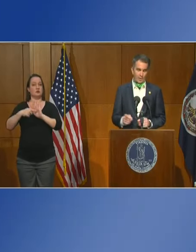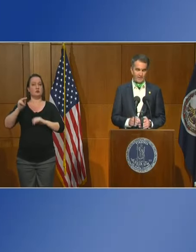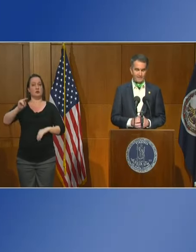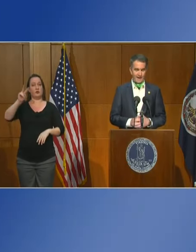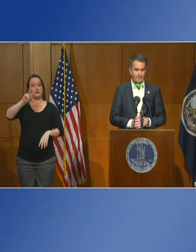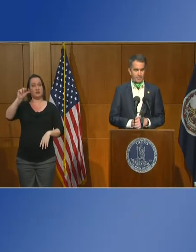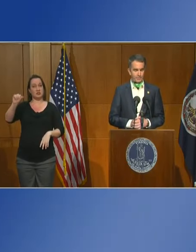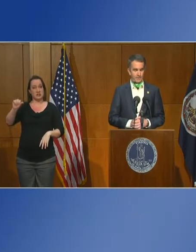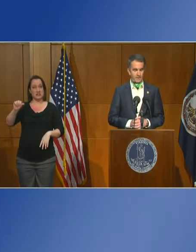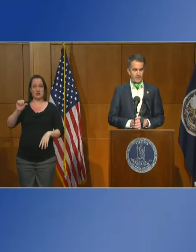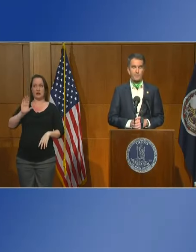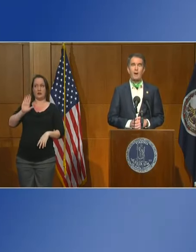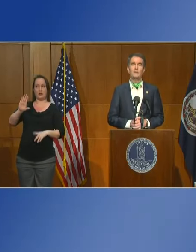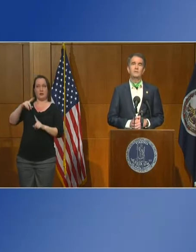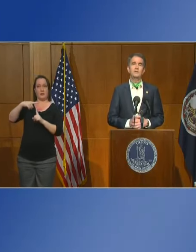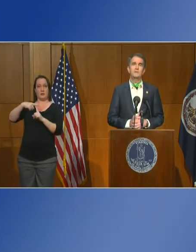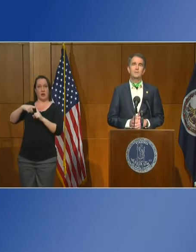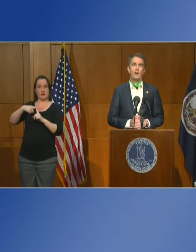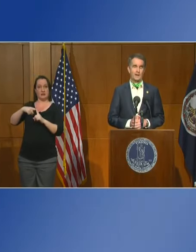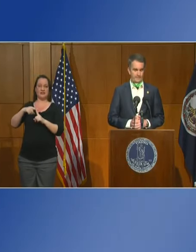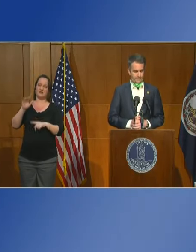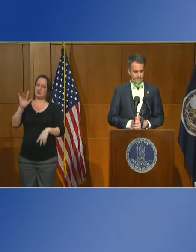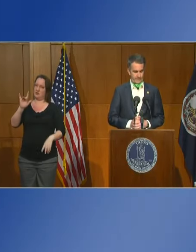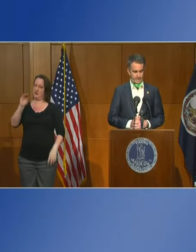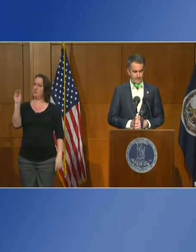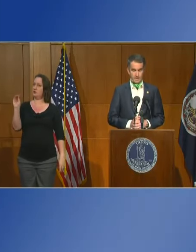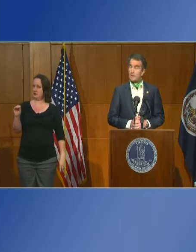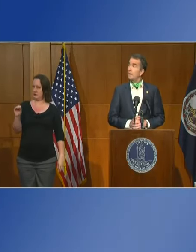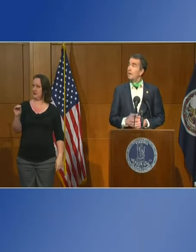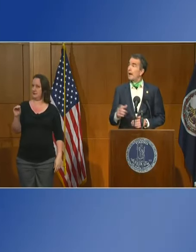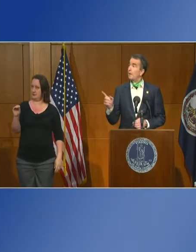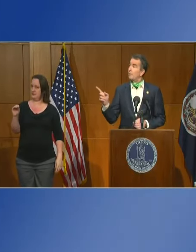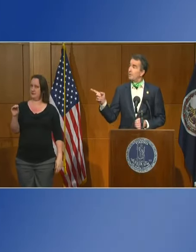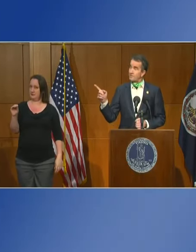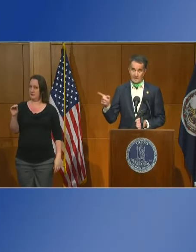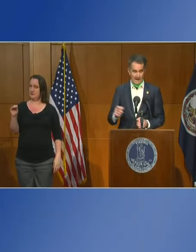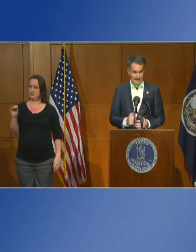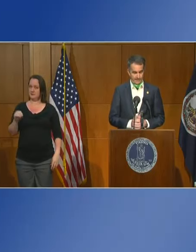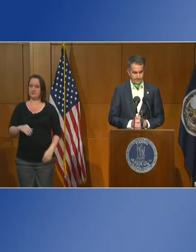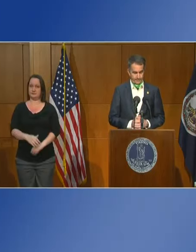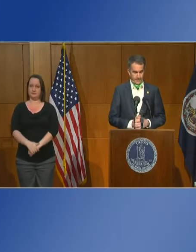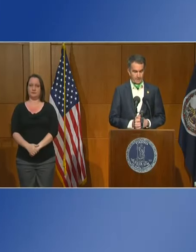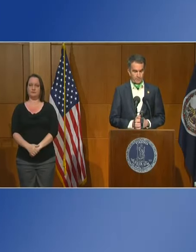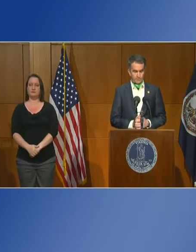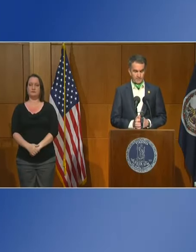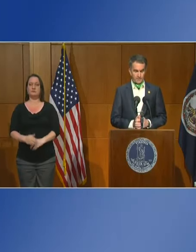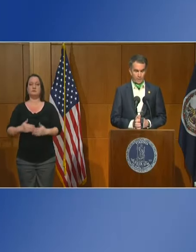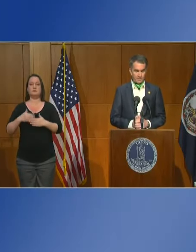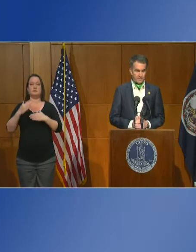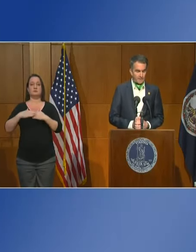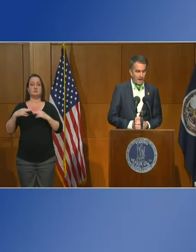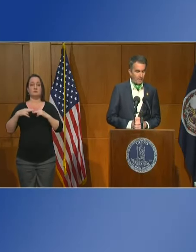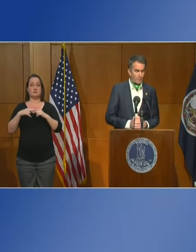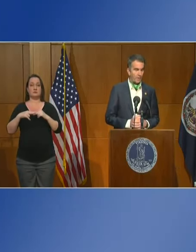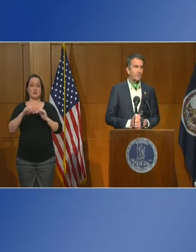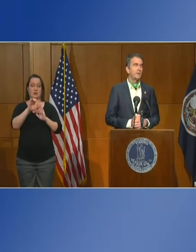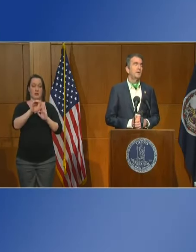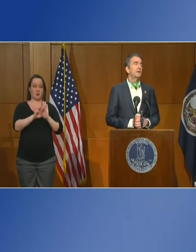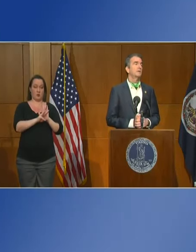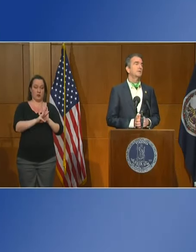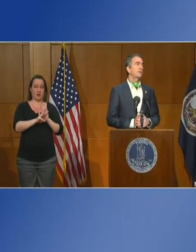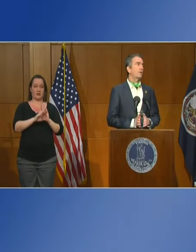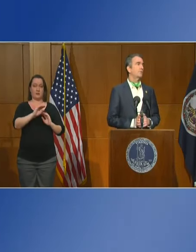a 25% positivity rate. And on this slide, you'll see the rest of the